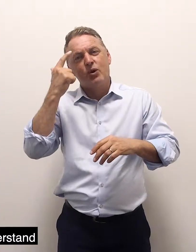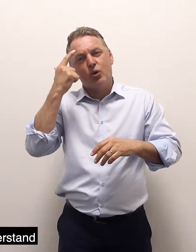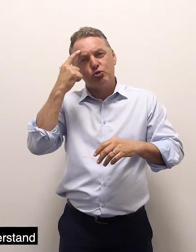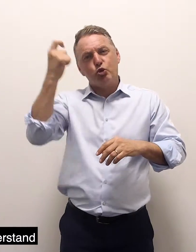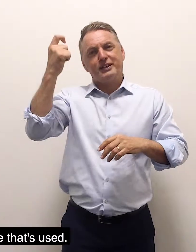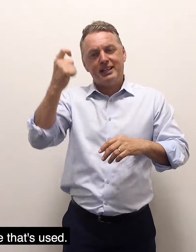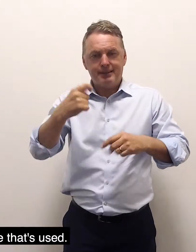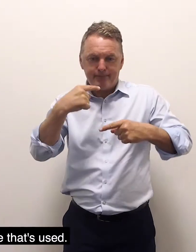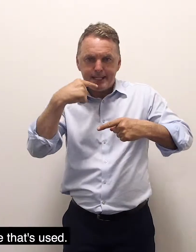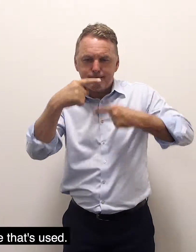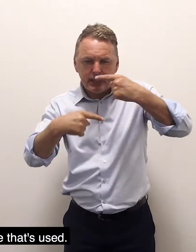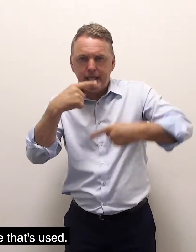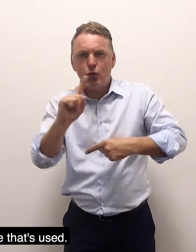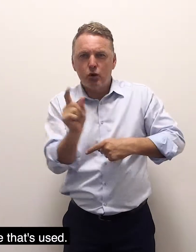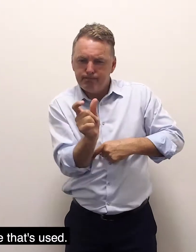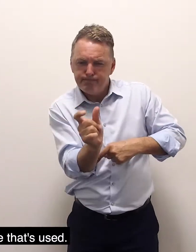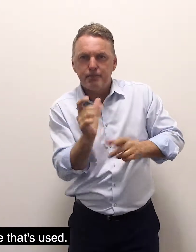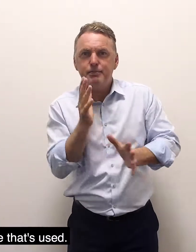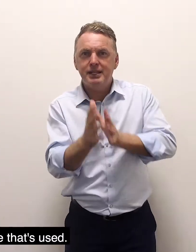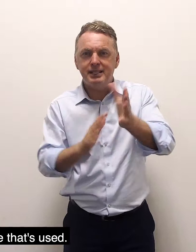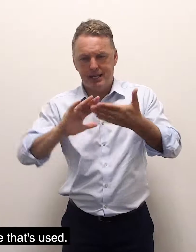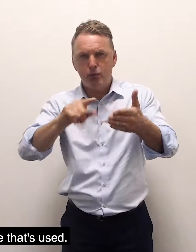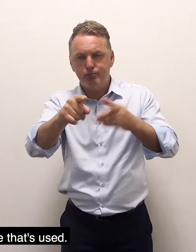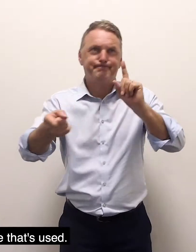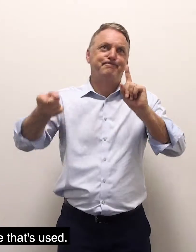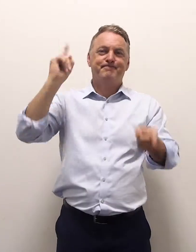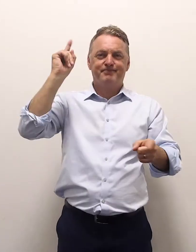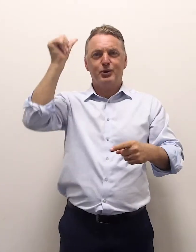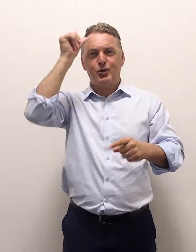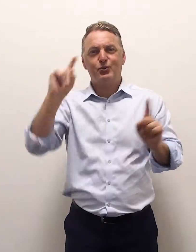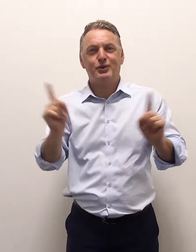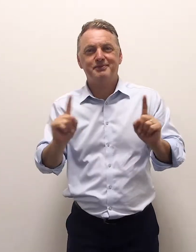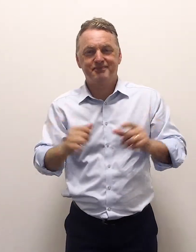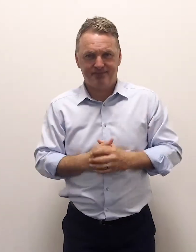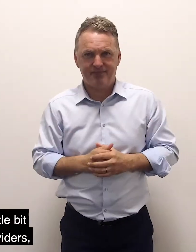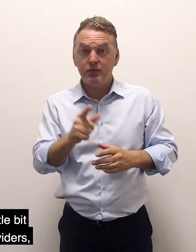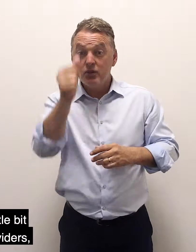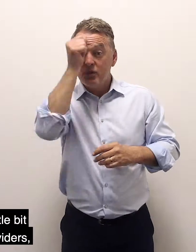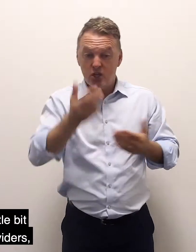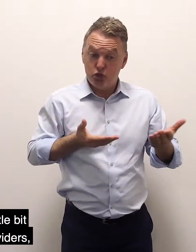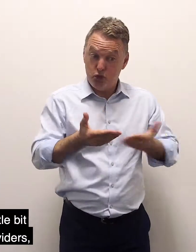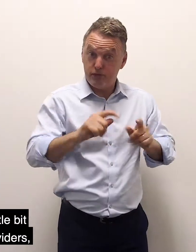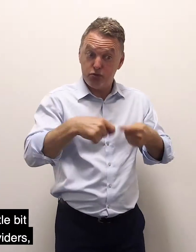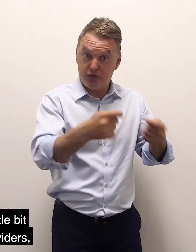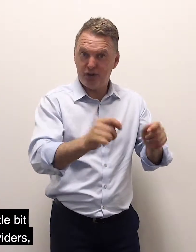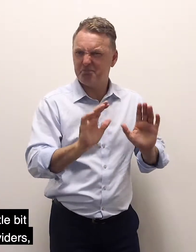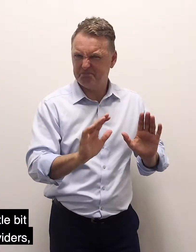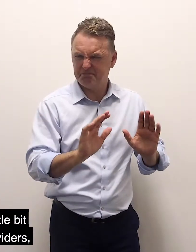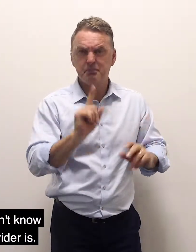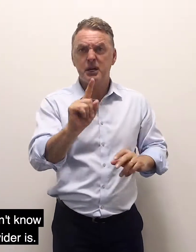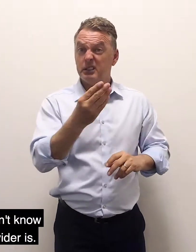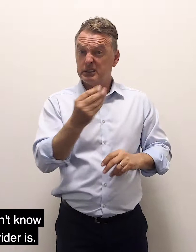good to understand just some of the language that's used. We've talked a little bit about